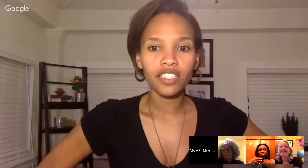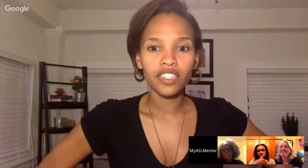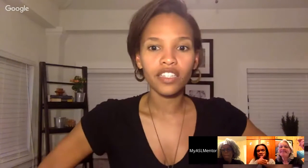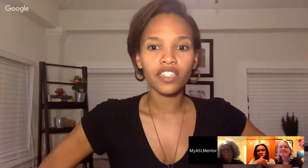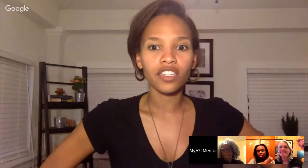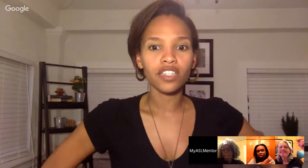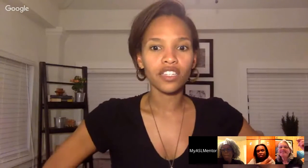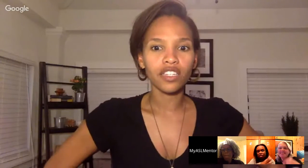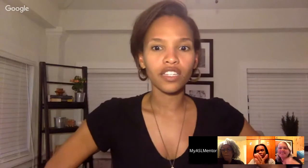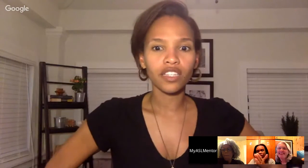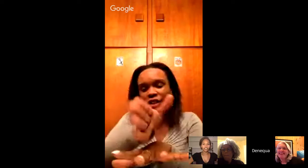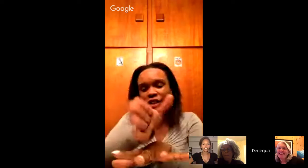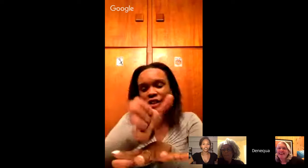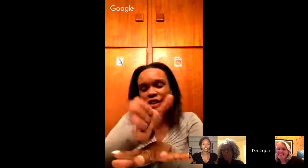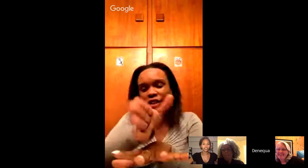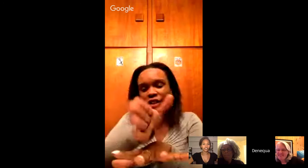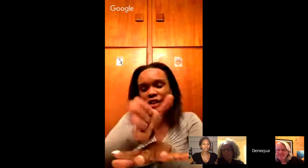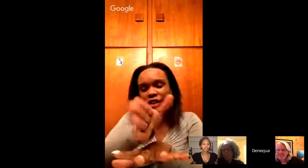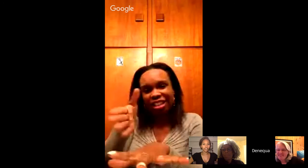This whole.